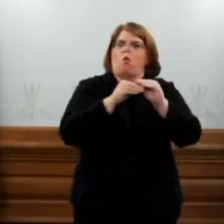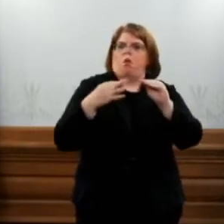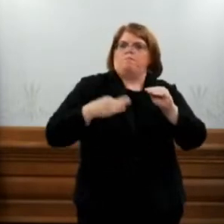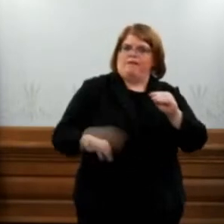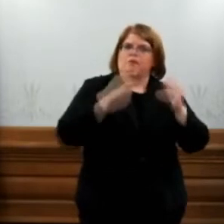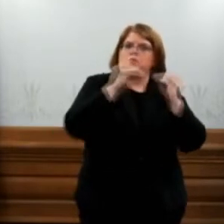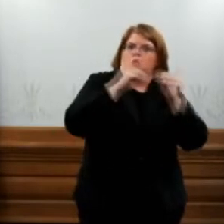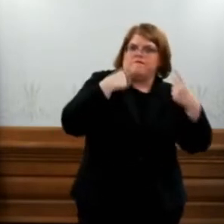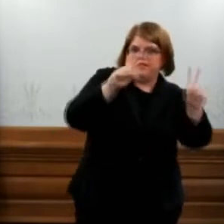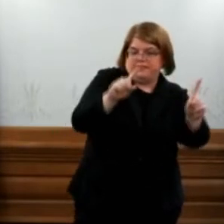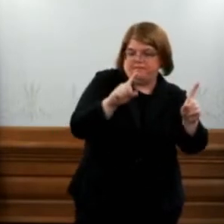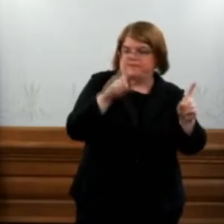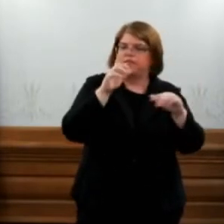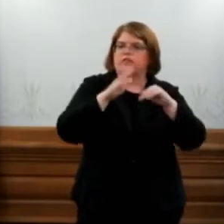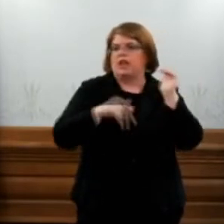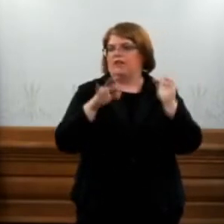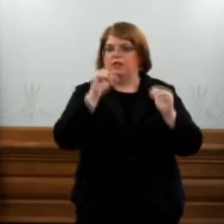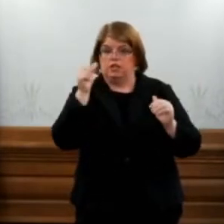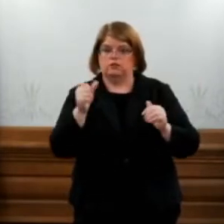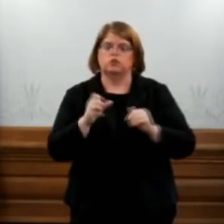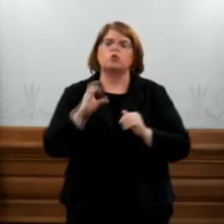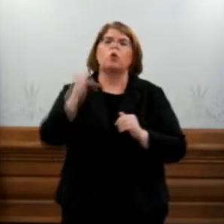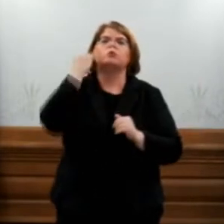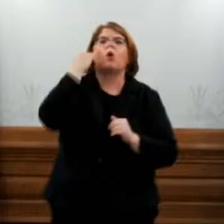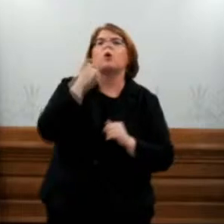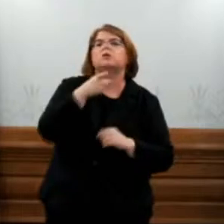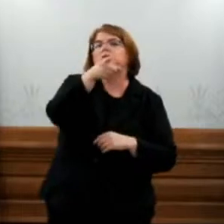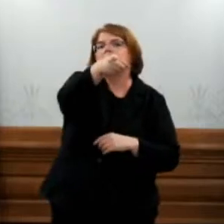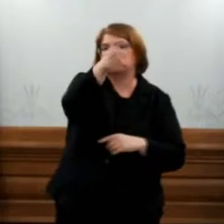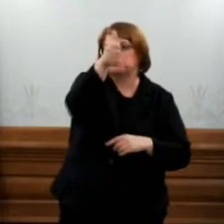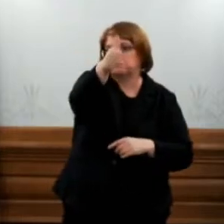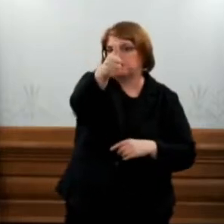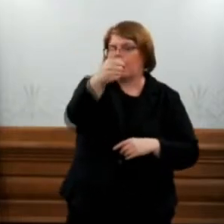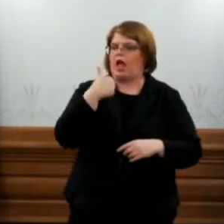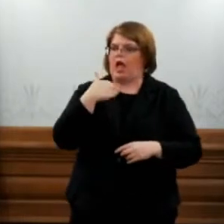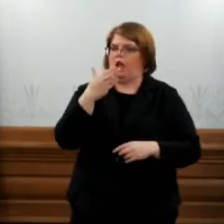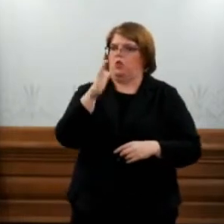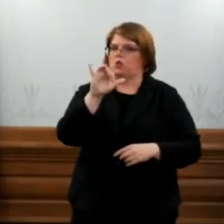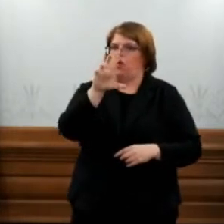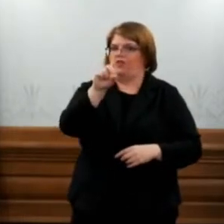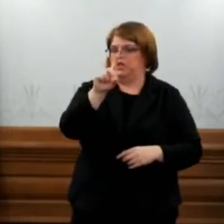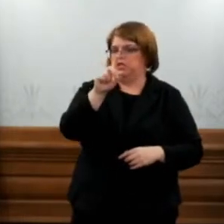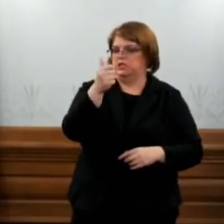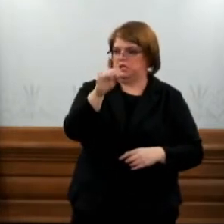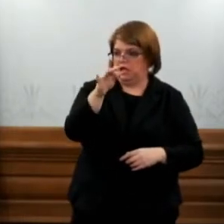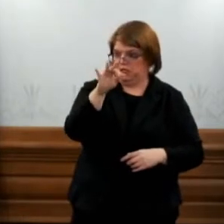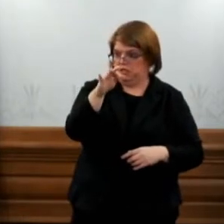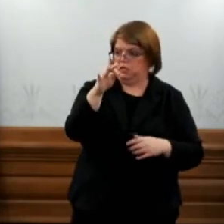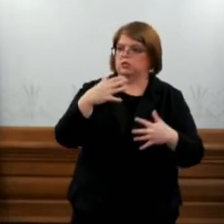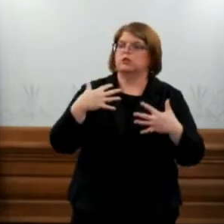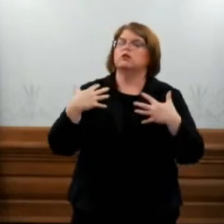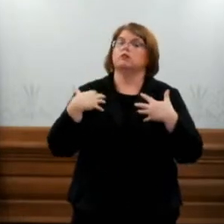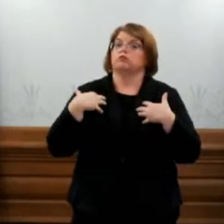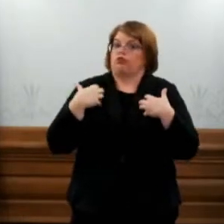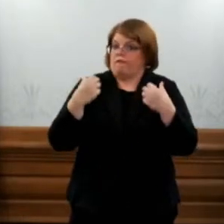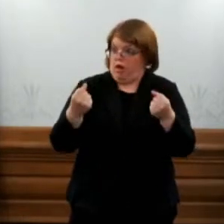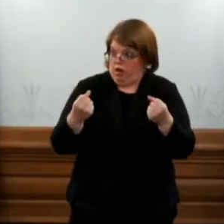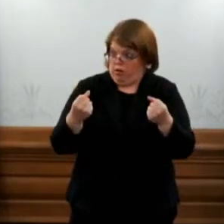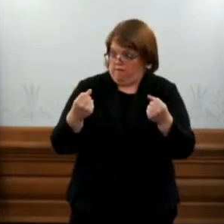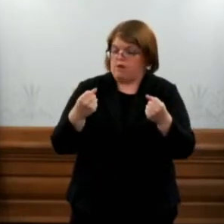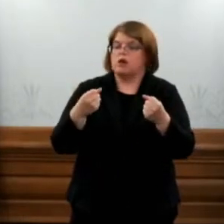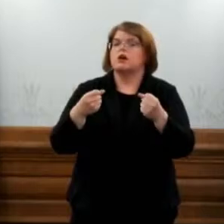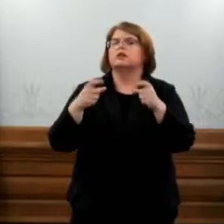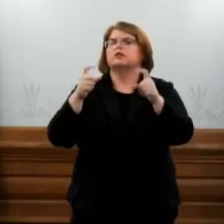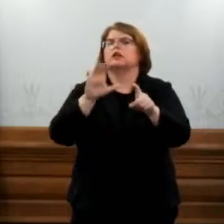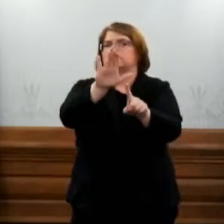Question, so let's say he had COVID-19 and survived and has an antibody test that's done,